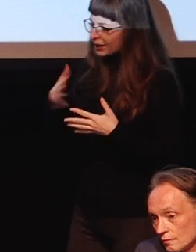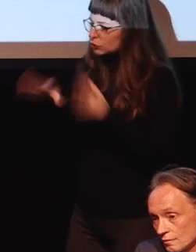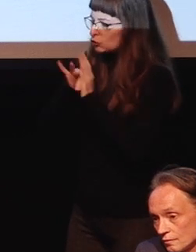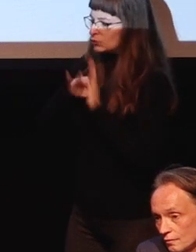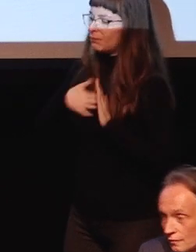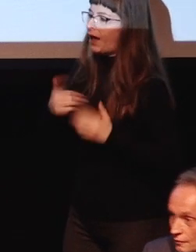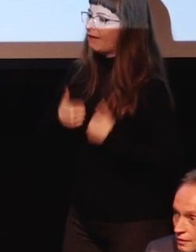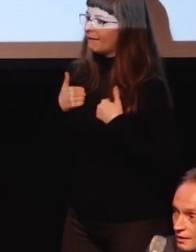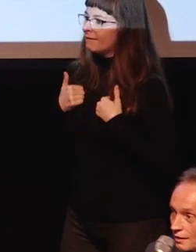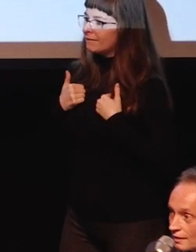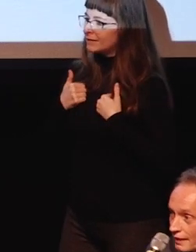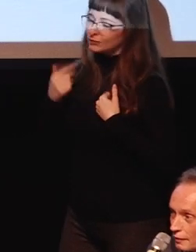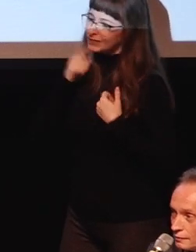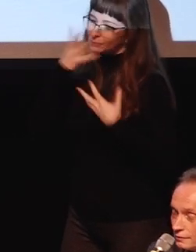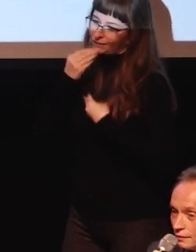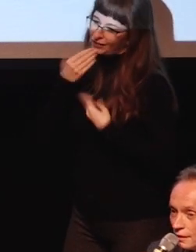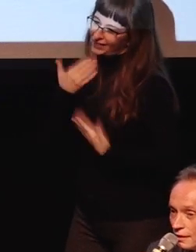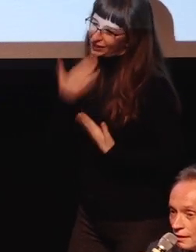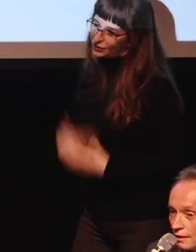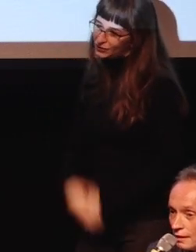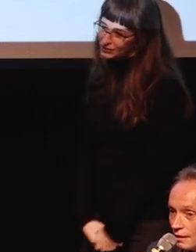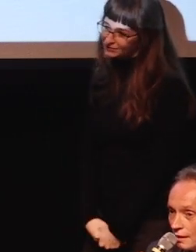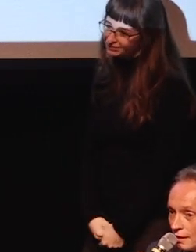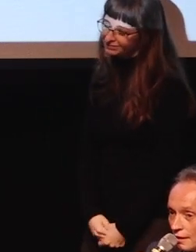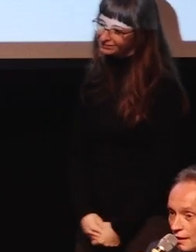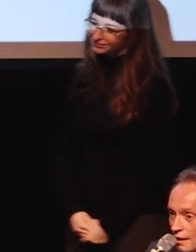So anyway, beautiful. Thank you. Thank you.